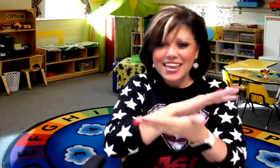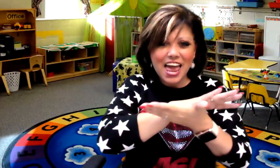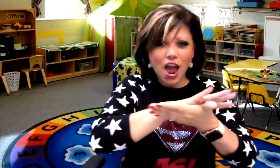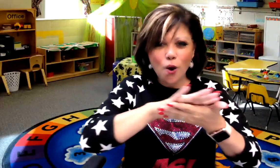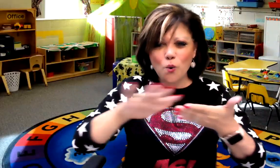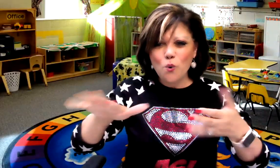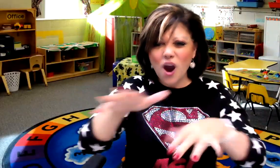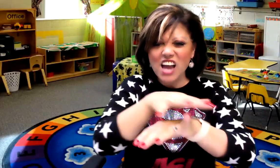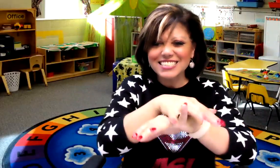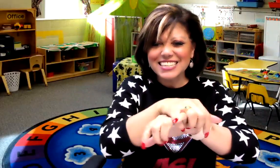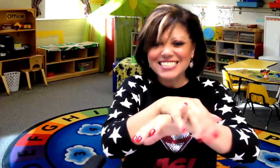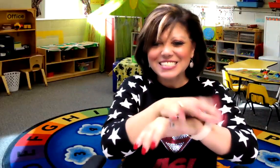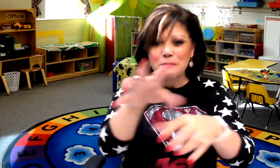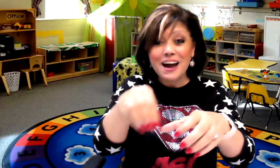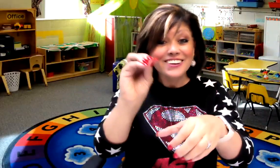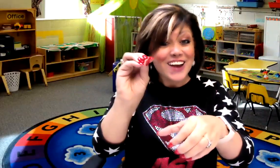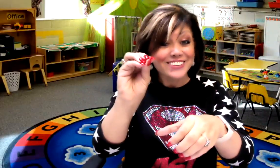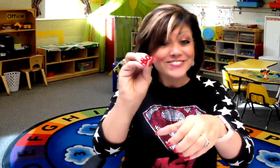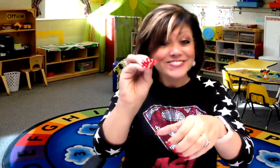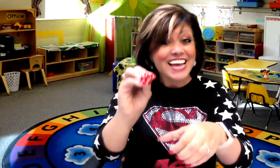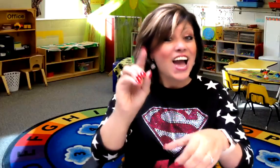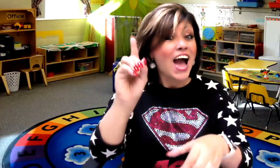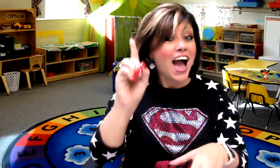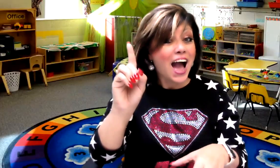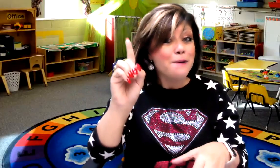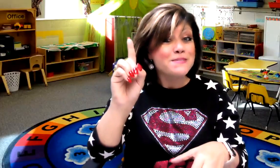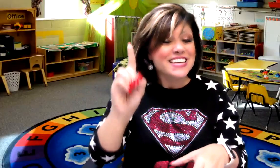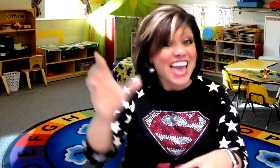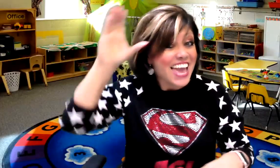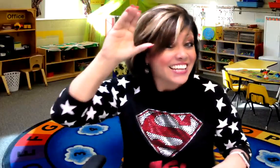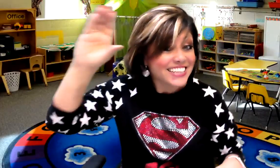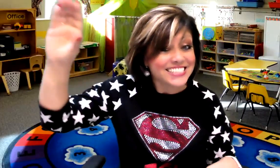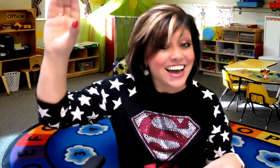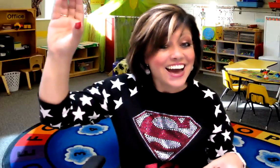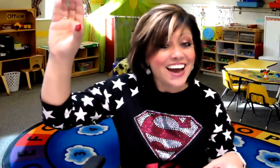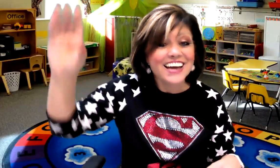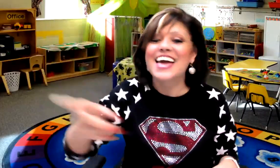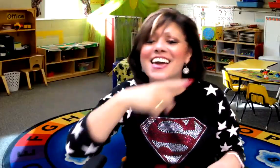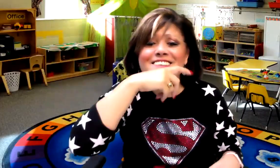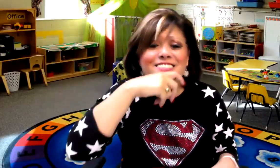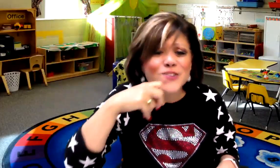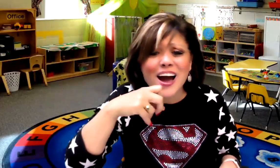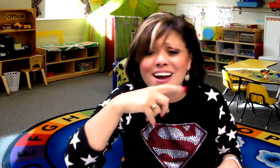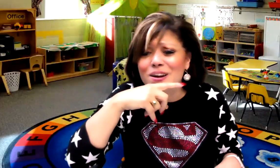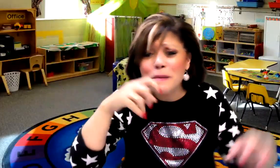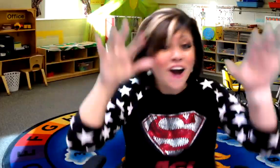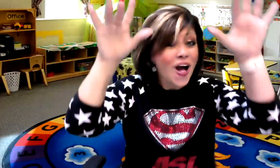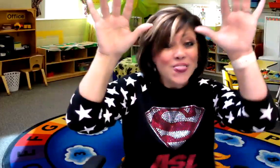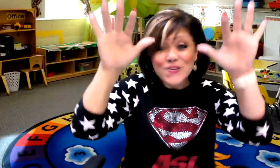rain and washed the spider out. Up came the sun and dried up all the